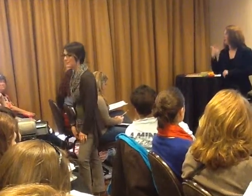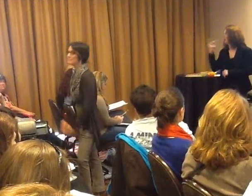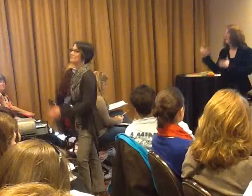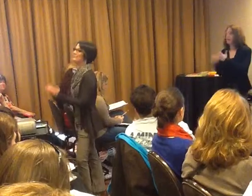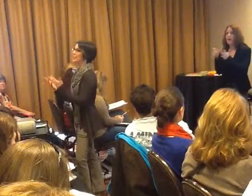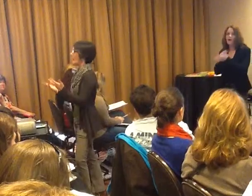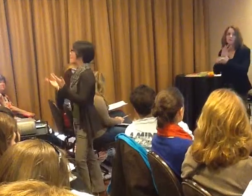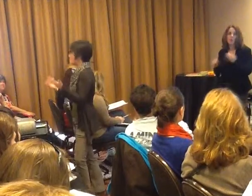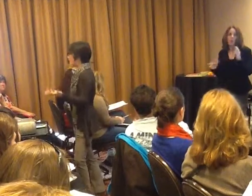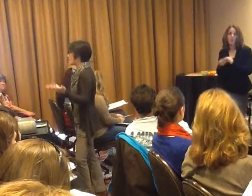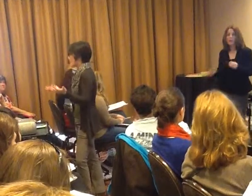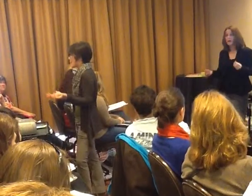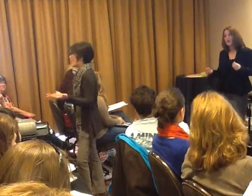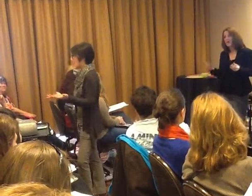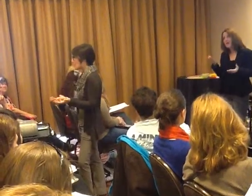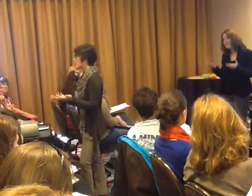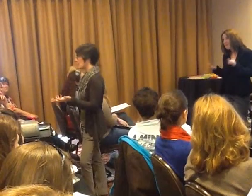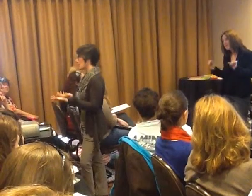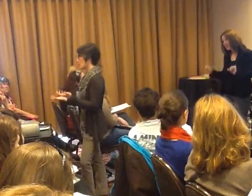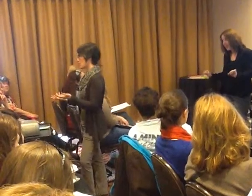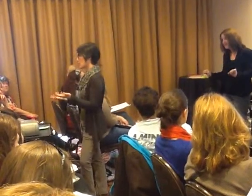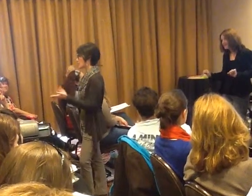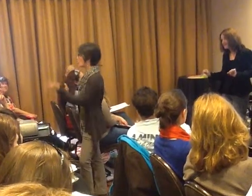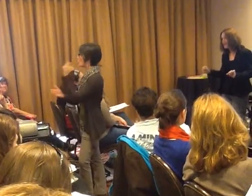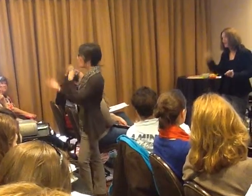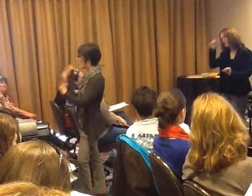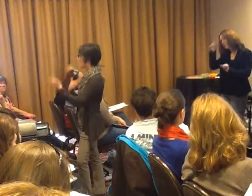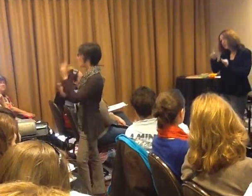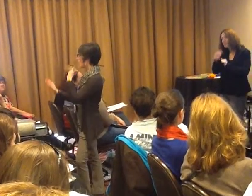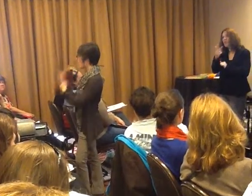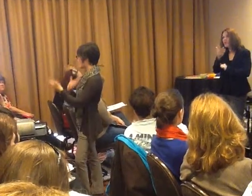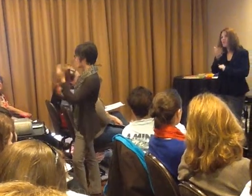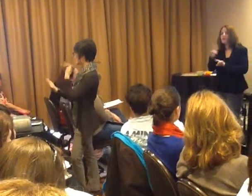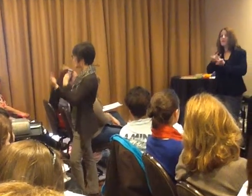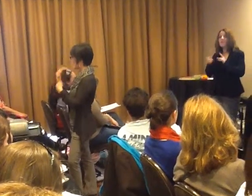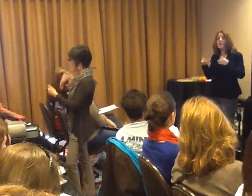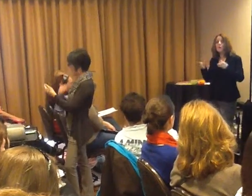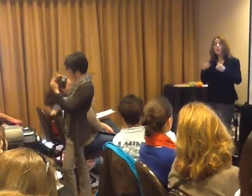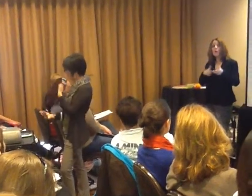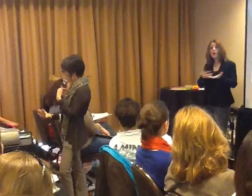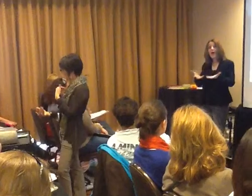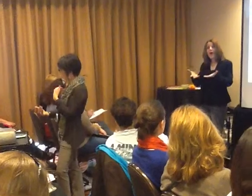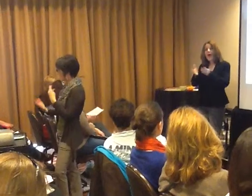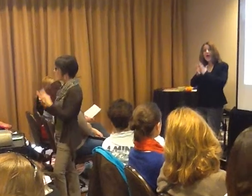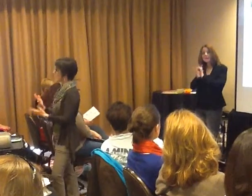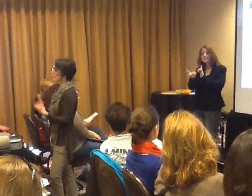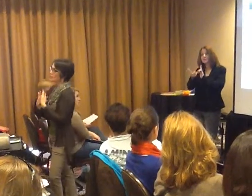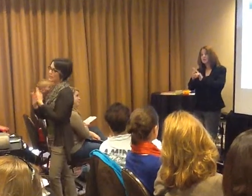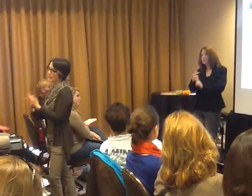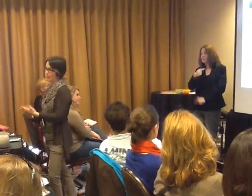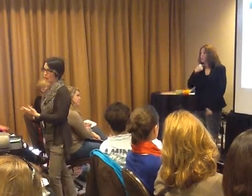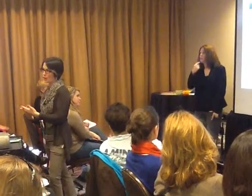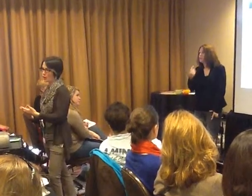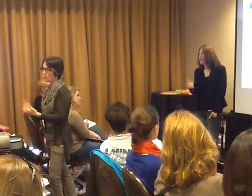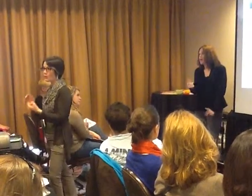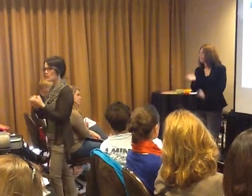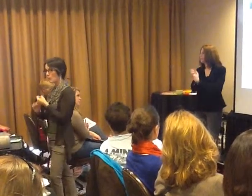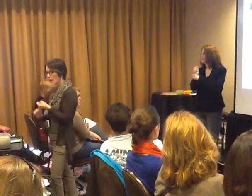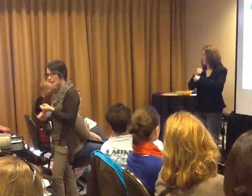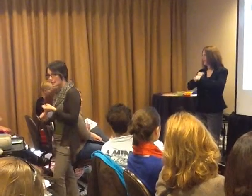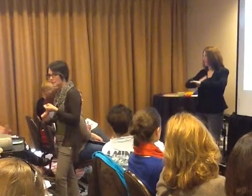long. Maybe they can remember 3 things, but the way that we're asking them to give it back to us is creating the